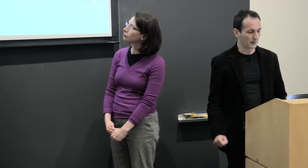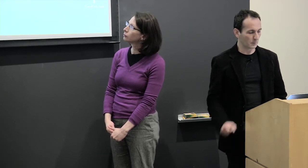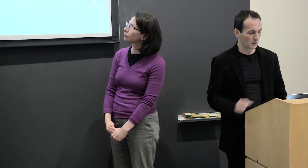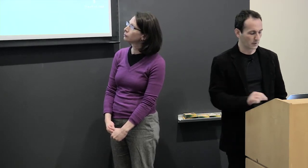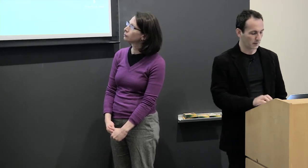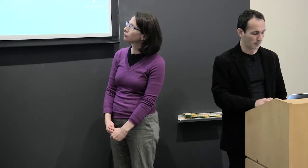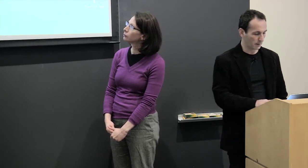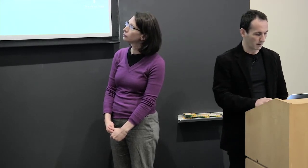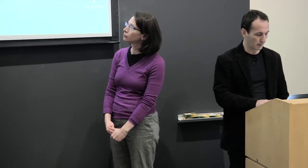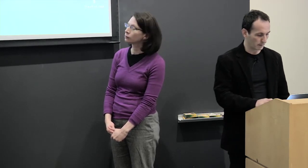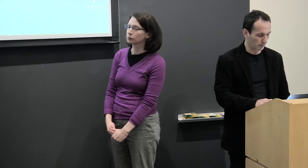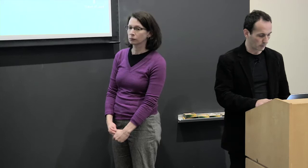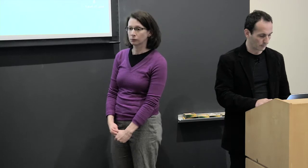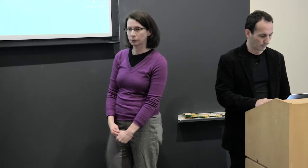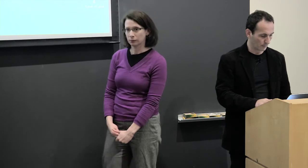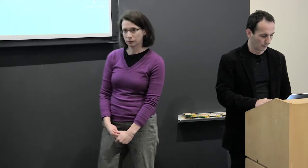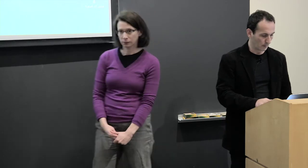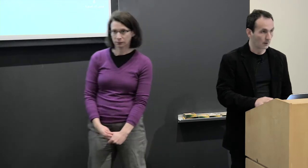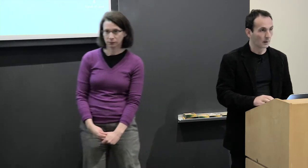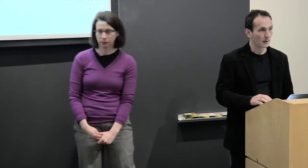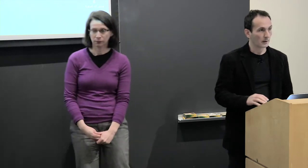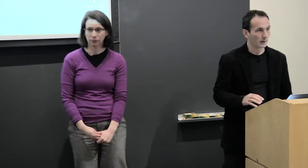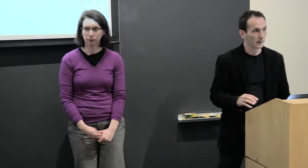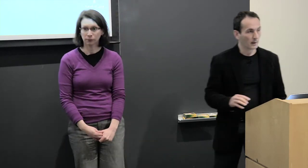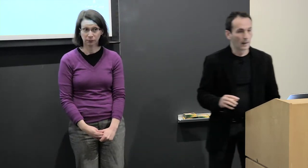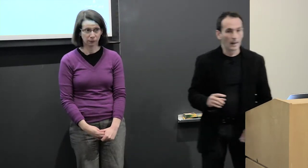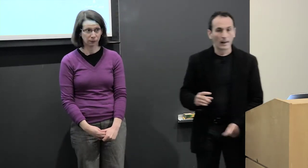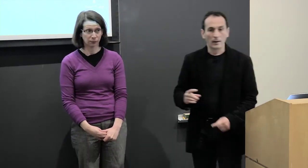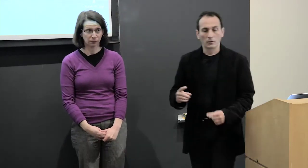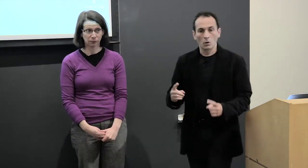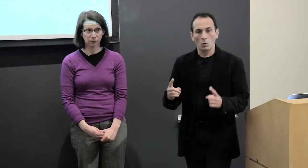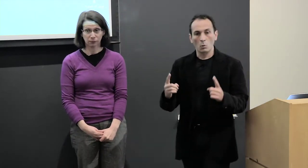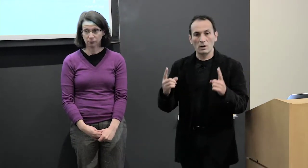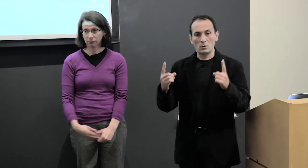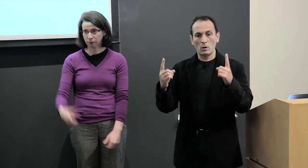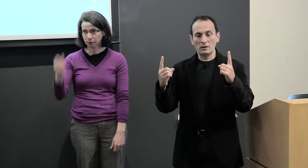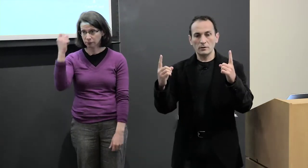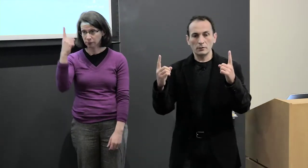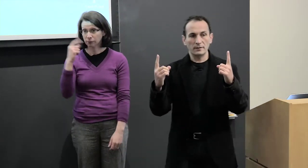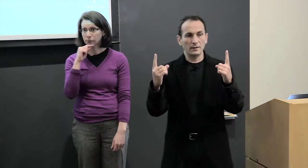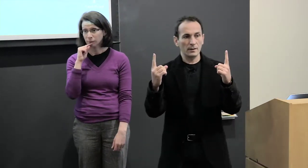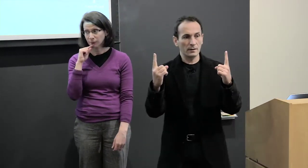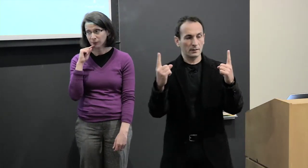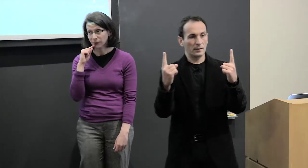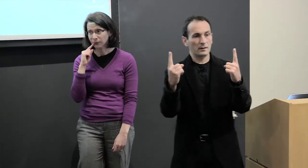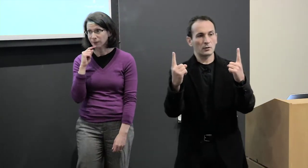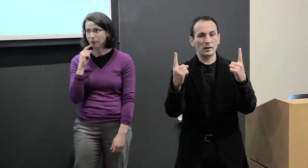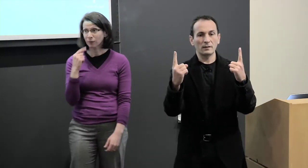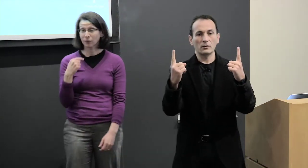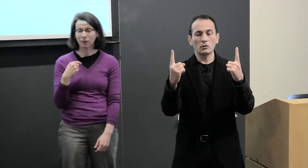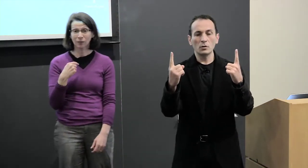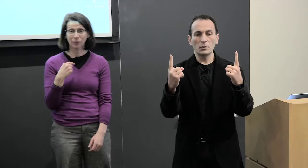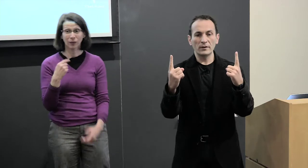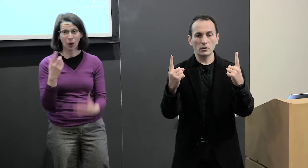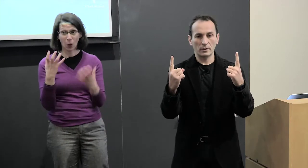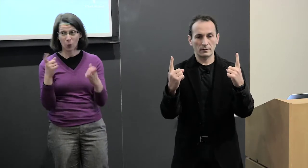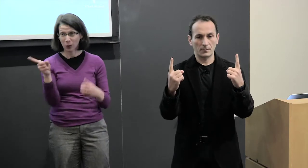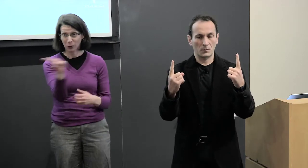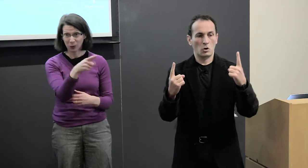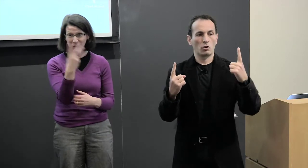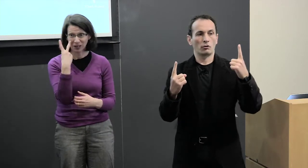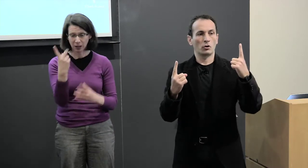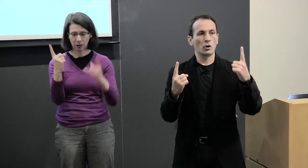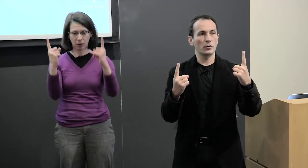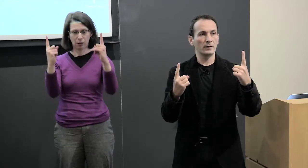that he will win the election. Okay? So what I wanted you to see is that you have these two